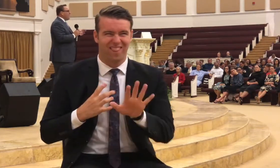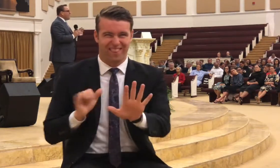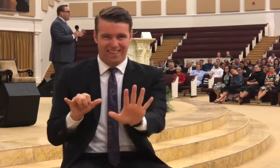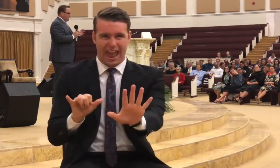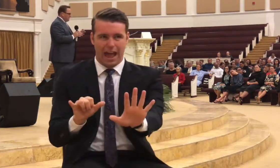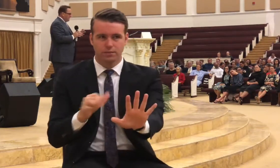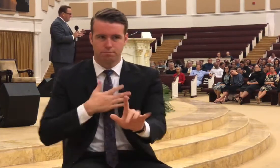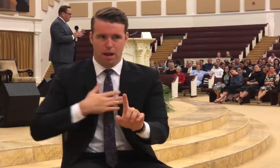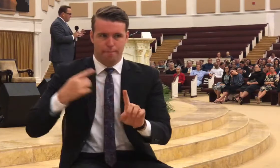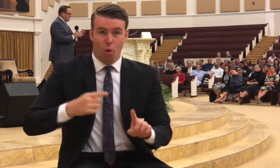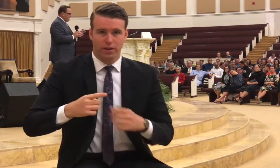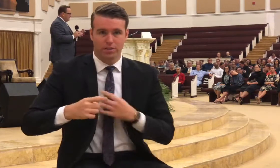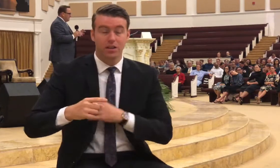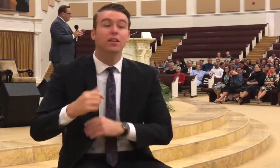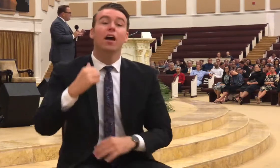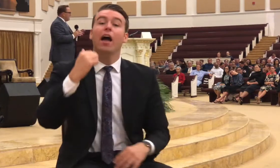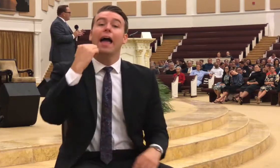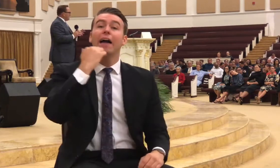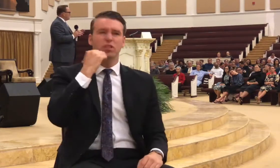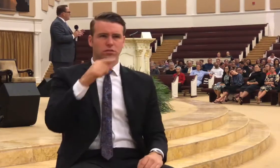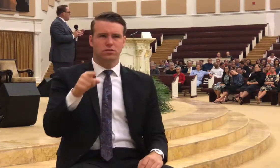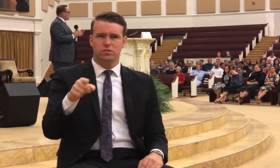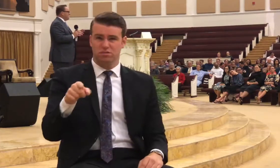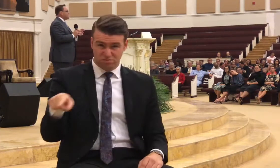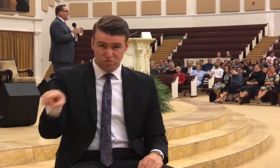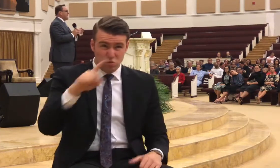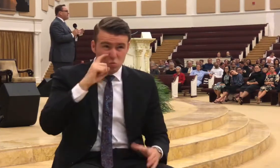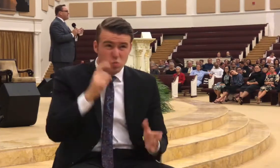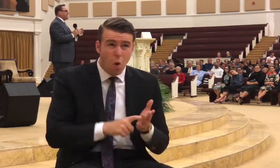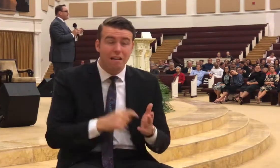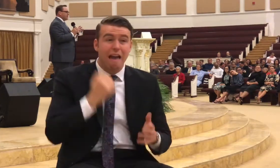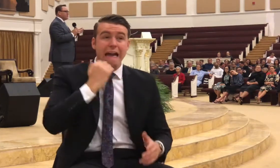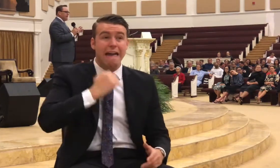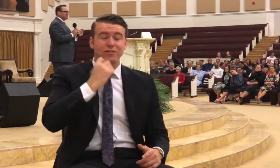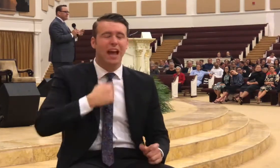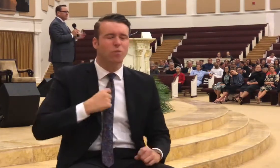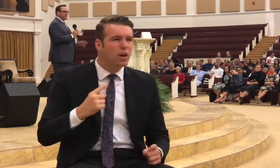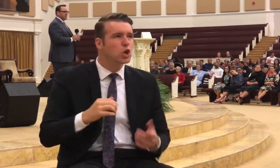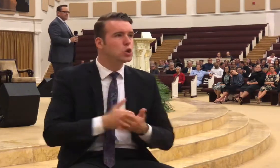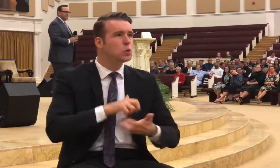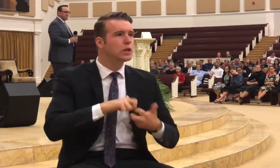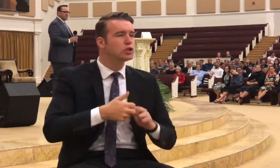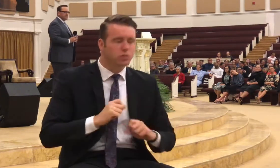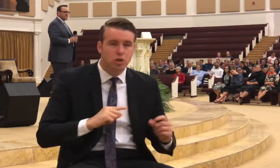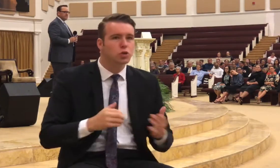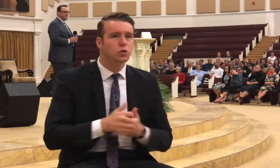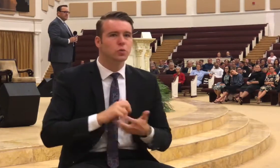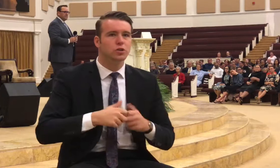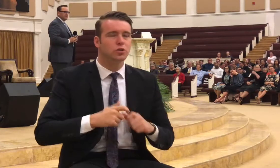day I wake up, has anybody besides me noticed that it's like every day there's a new controversy?